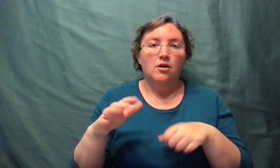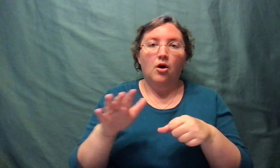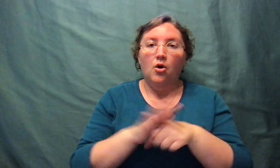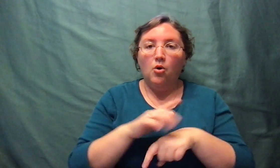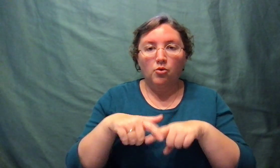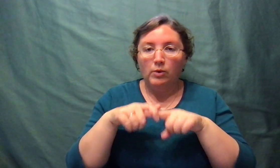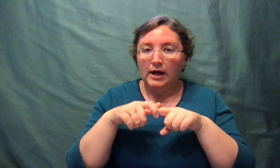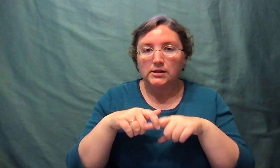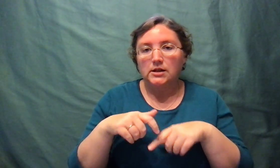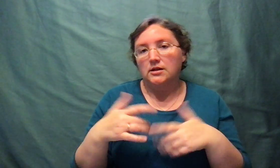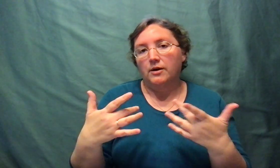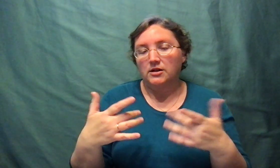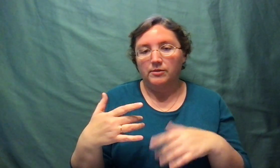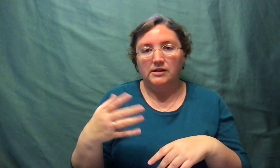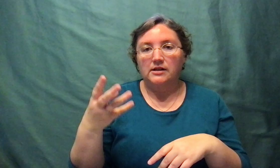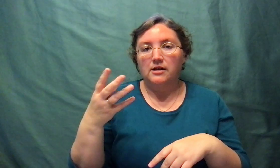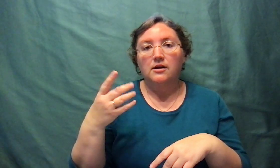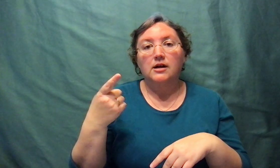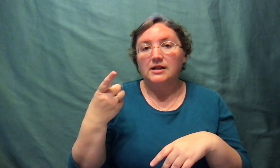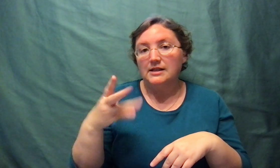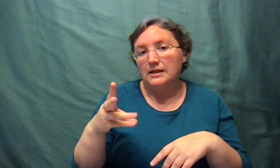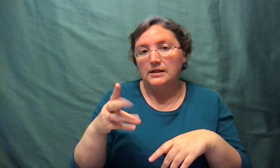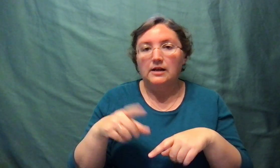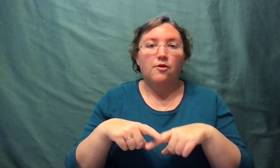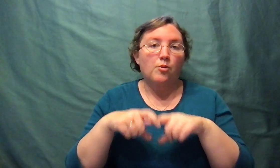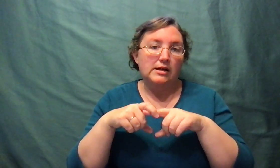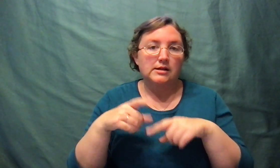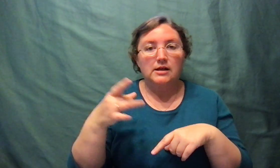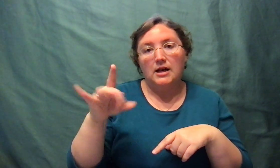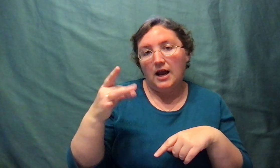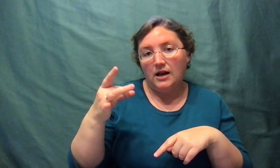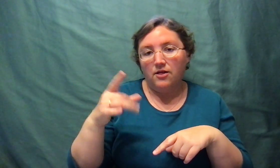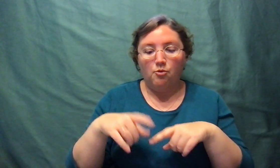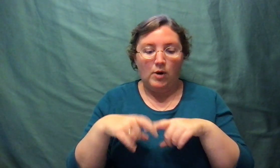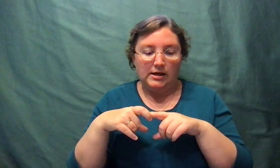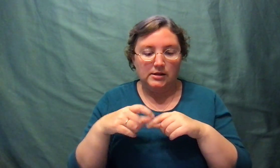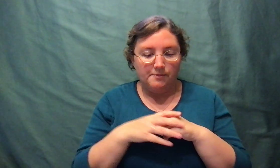a whole rest, that's how I typically say that, a 16th rest, an 8th rest.